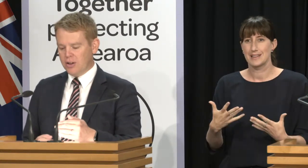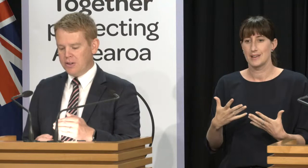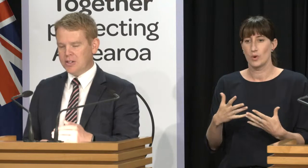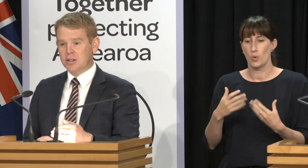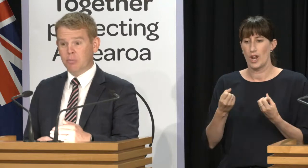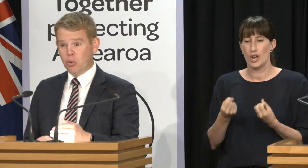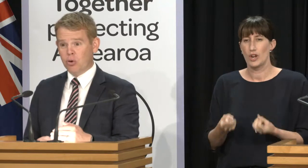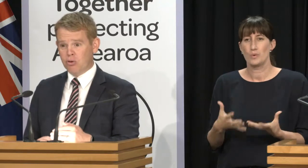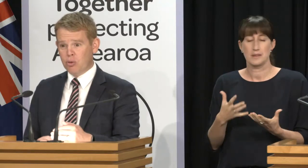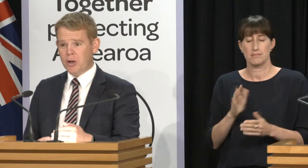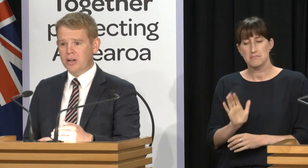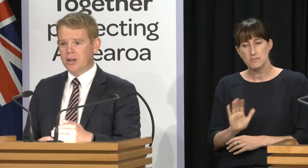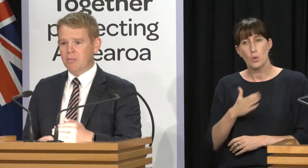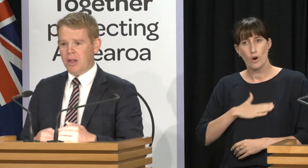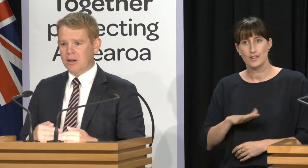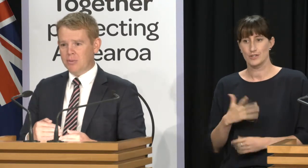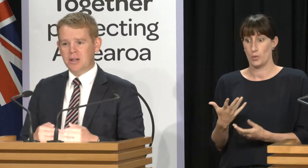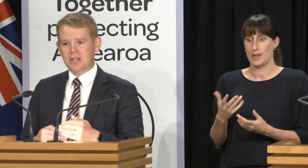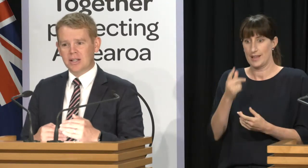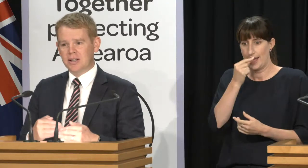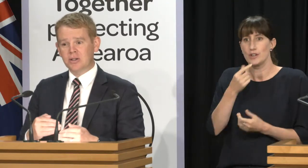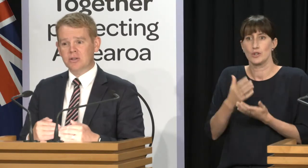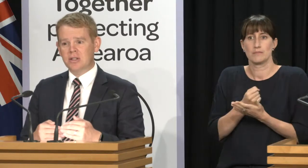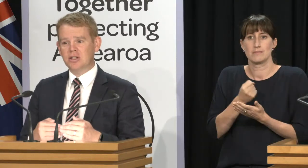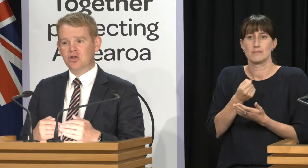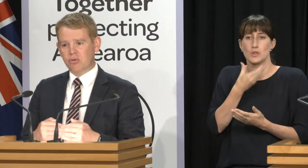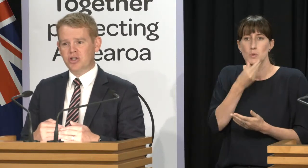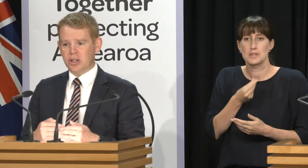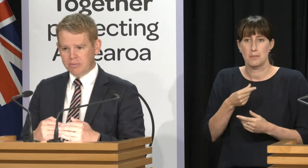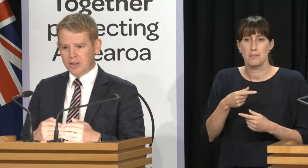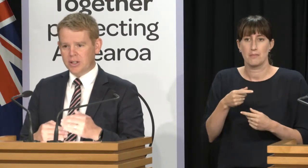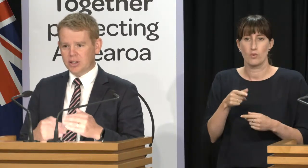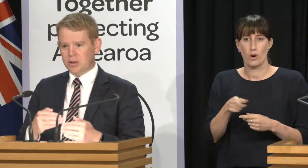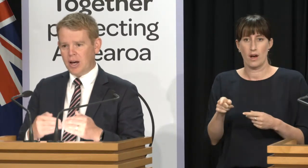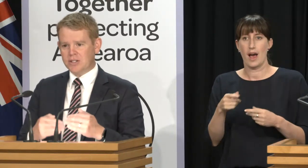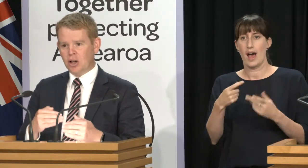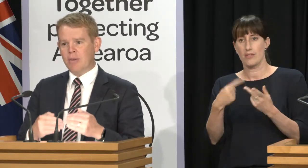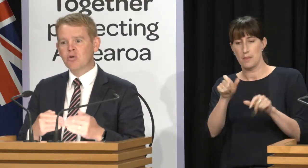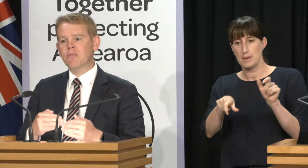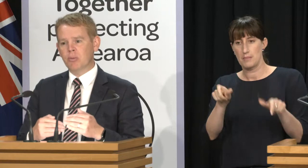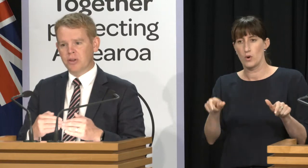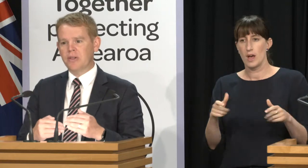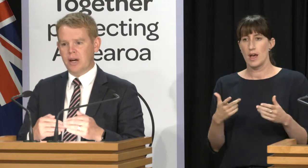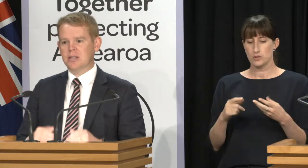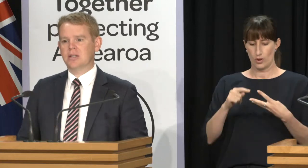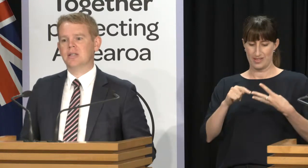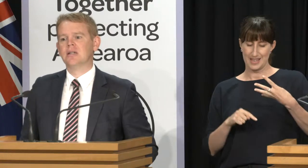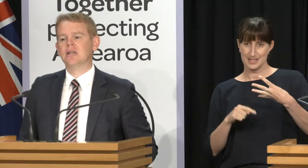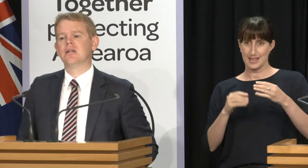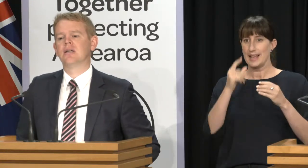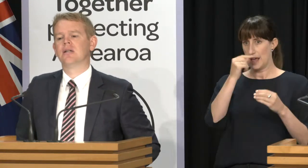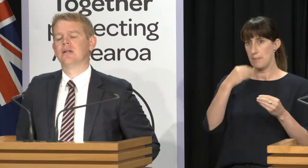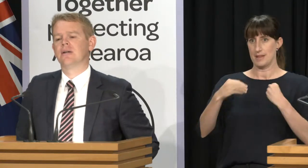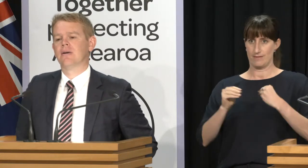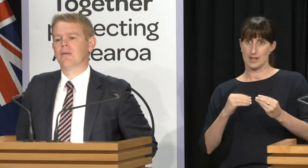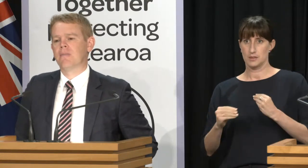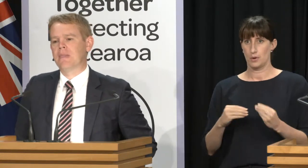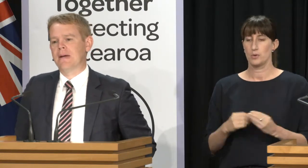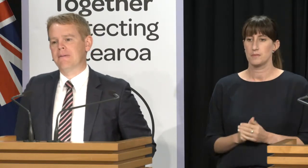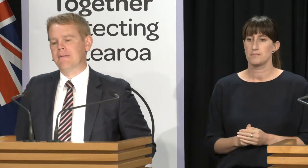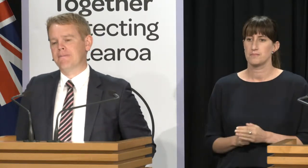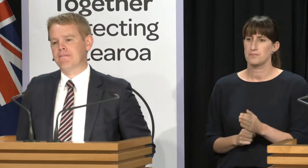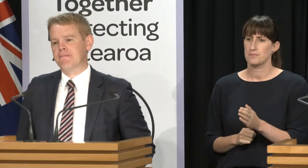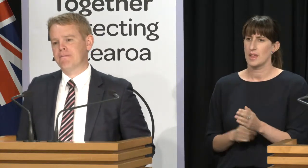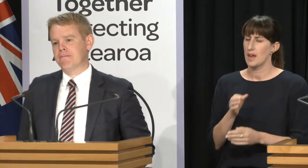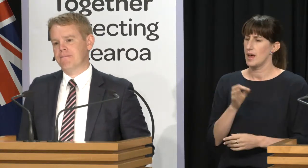So this is the broad grouping, but there's discretion to have slight movement within that. Yeah, but why was the decision